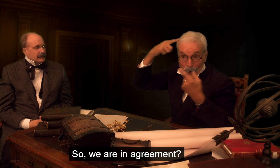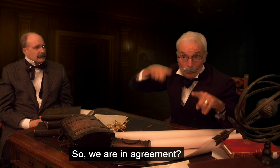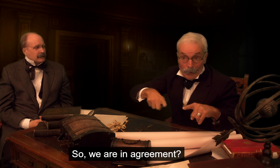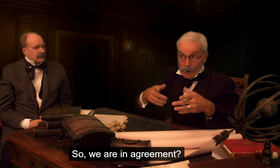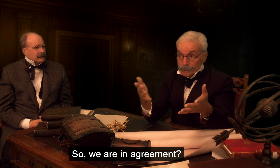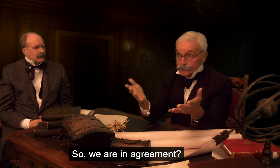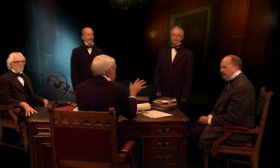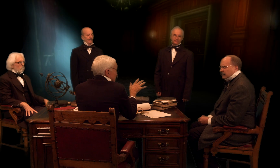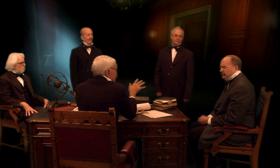agreement?